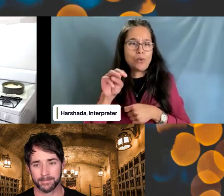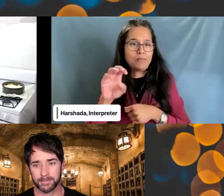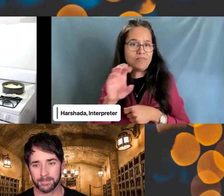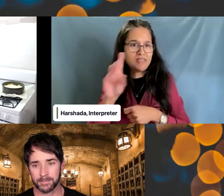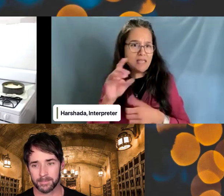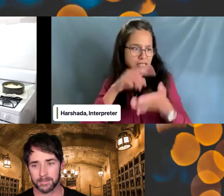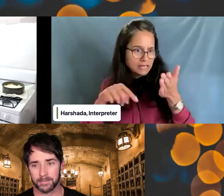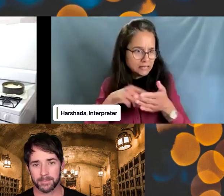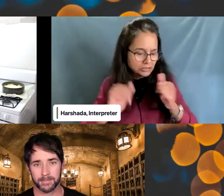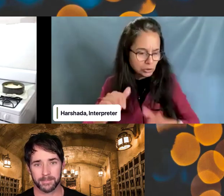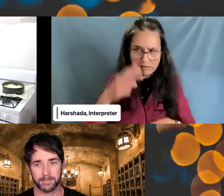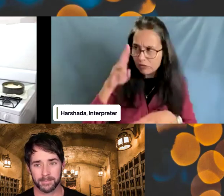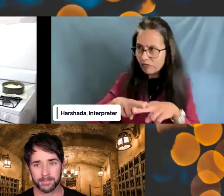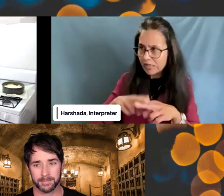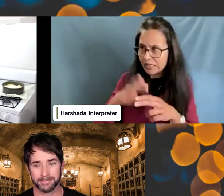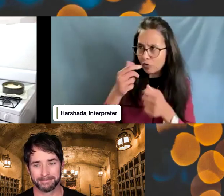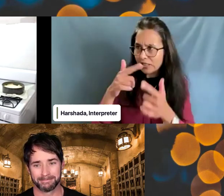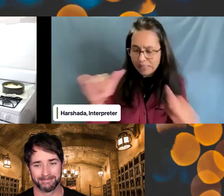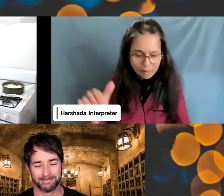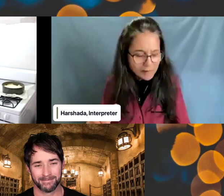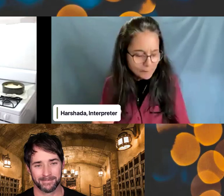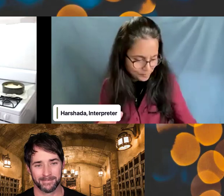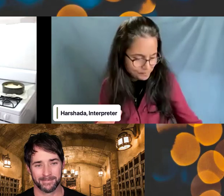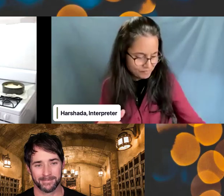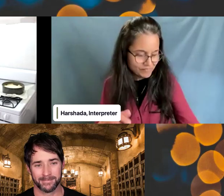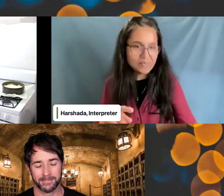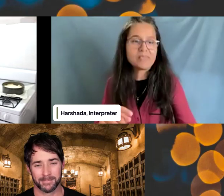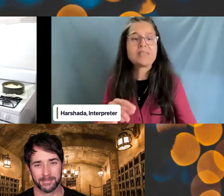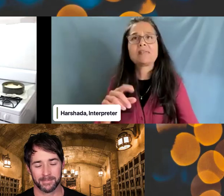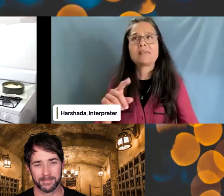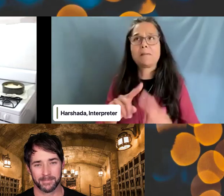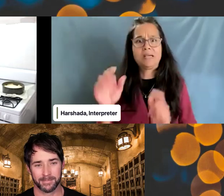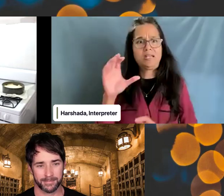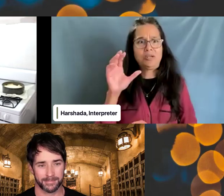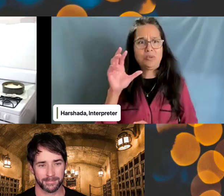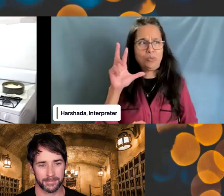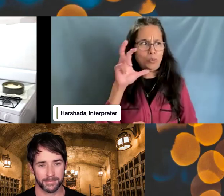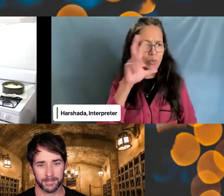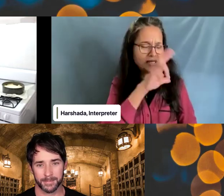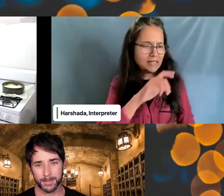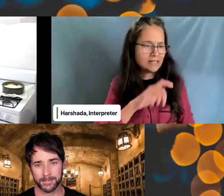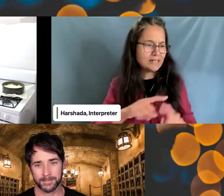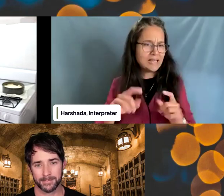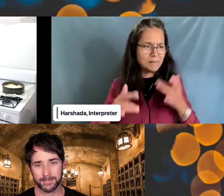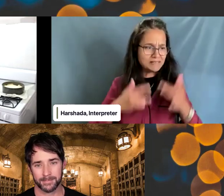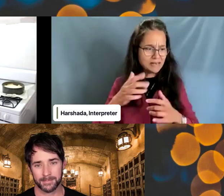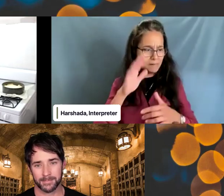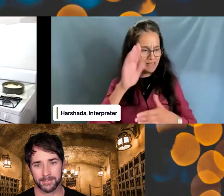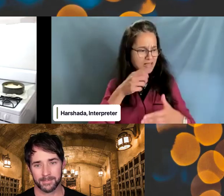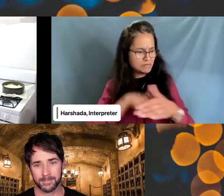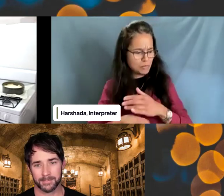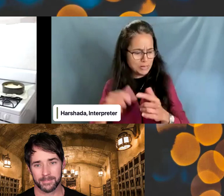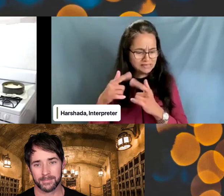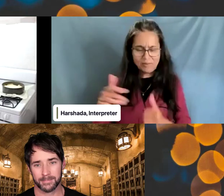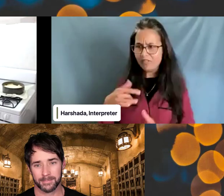day. It was so weird because I'm excited by the birth of my son. At the same time, I'm like, no,